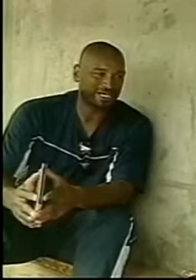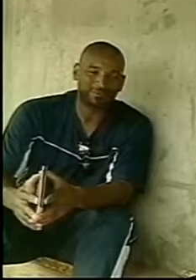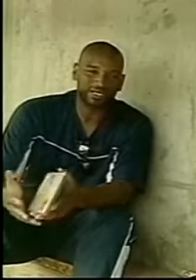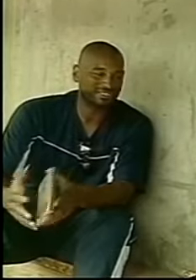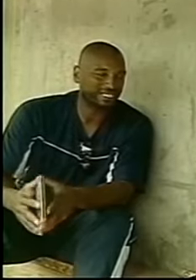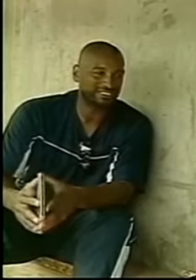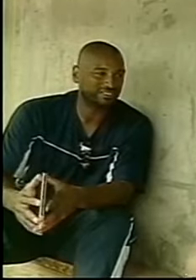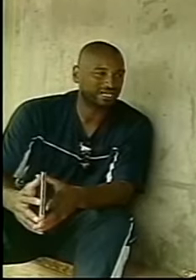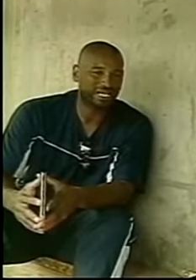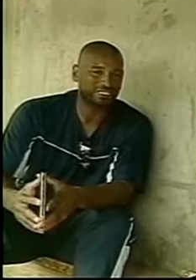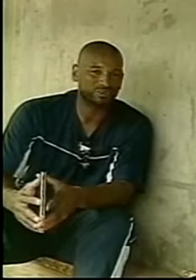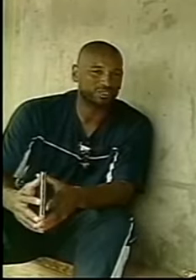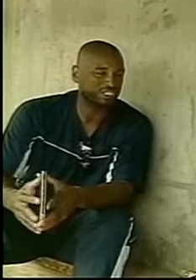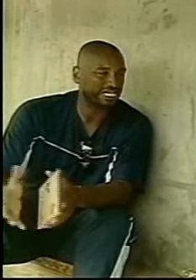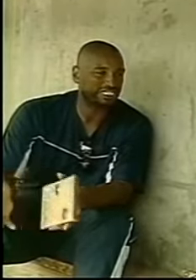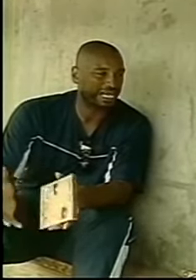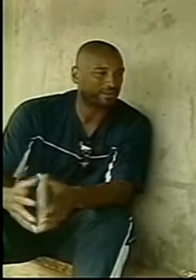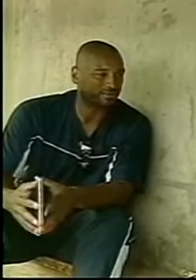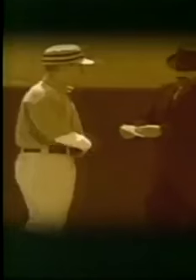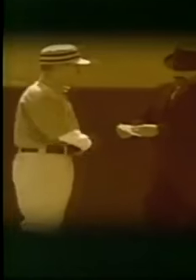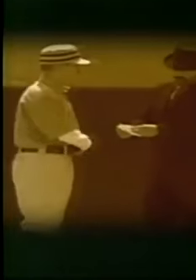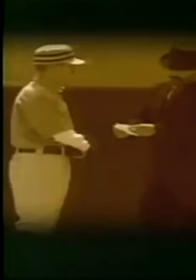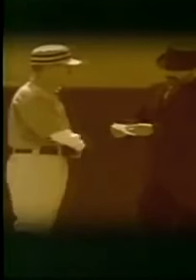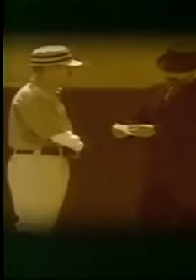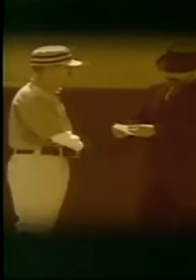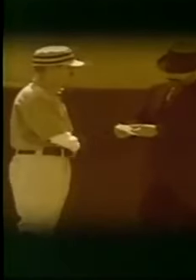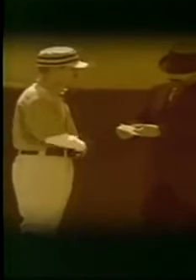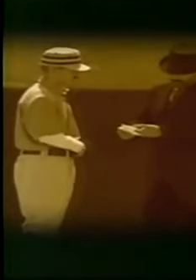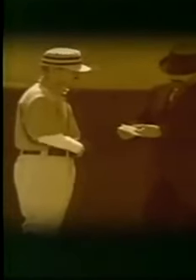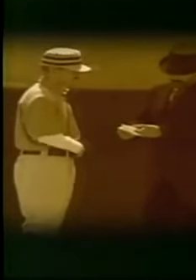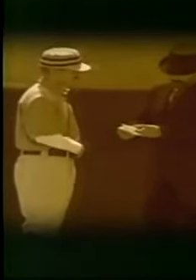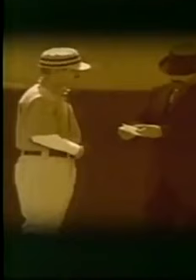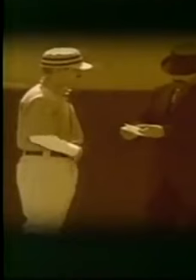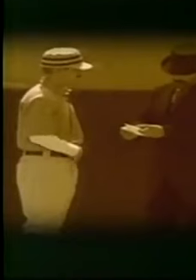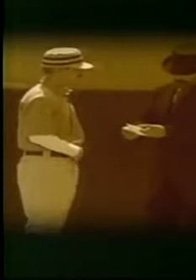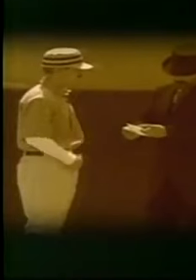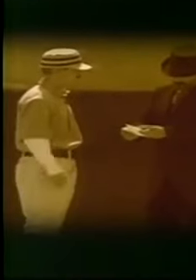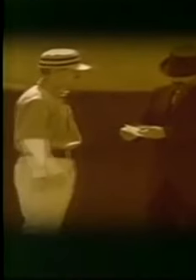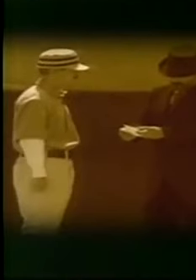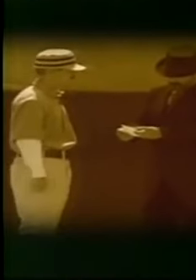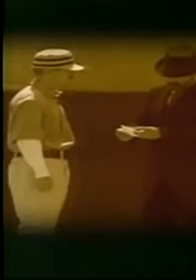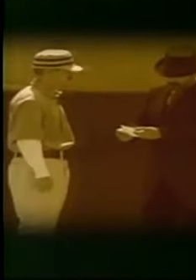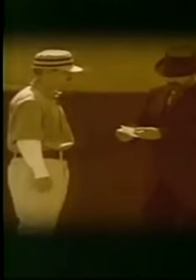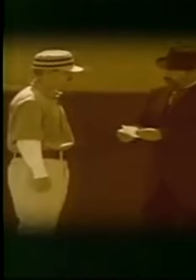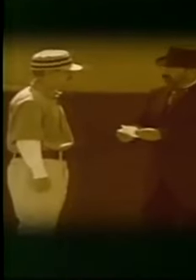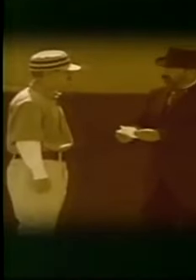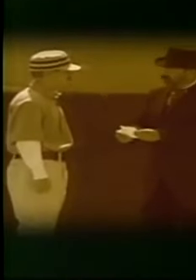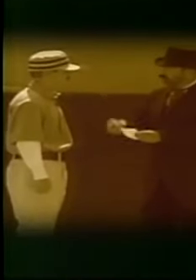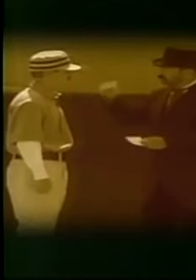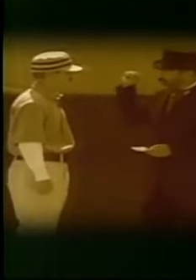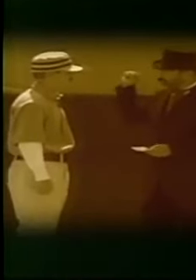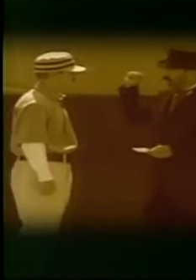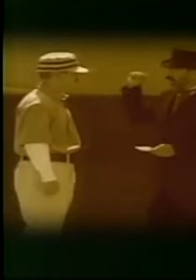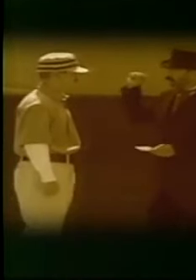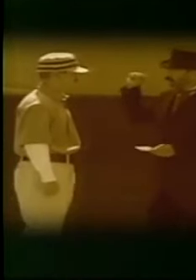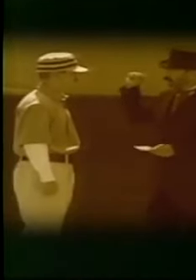he'd be a deaf because he's really scared the game in lot in many ways because of the communication. Now, in fact, he was the